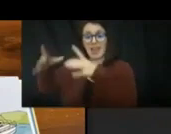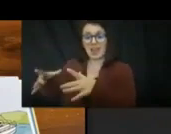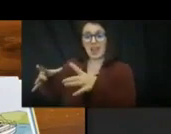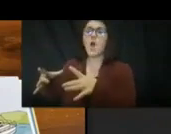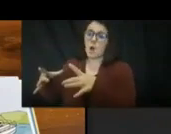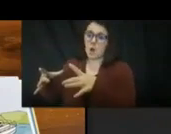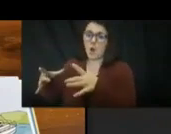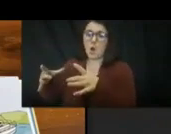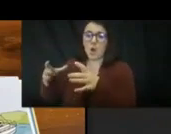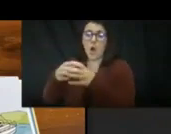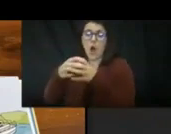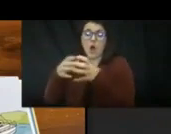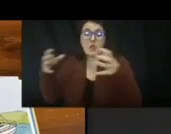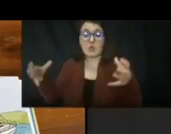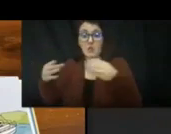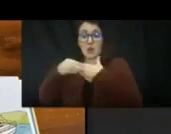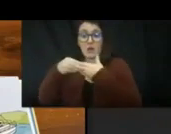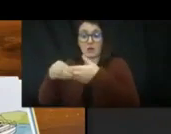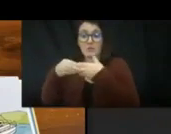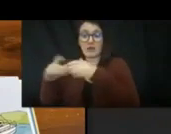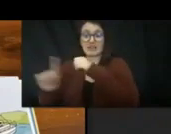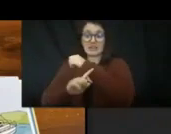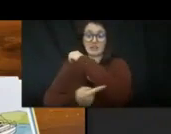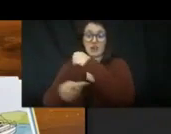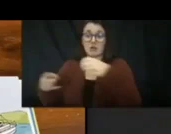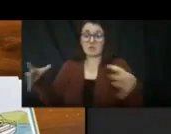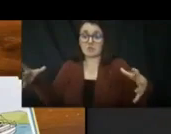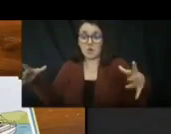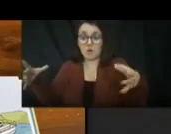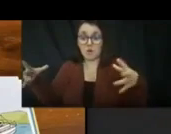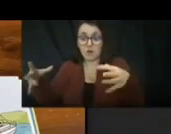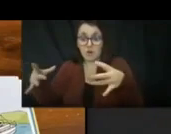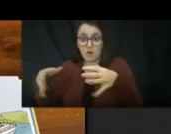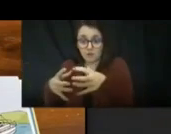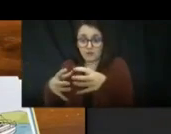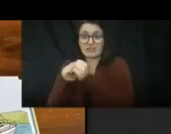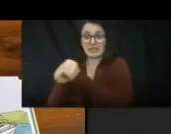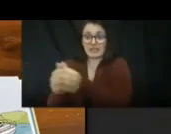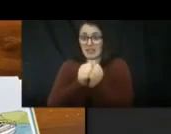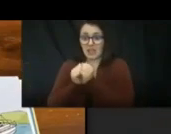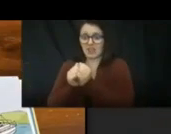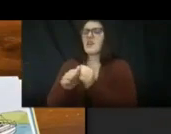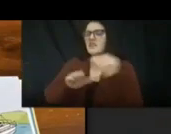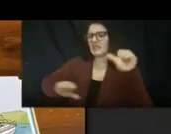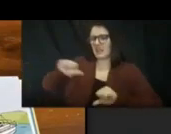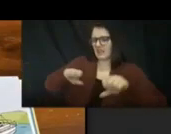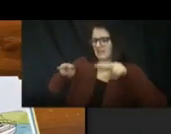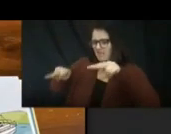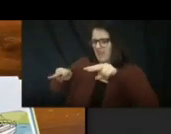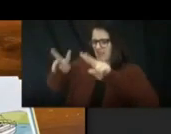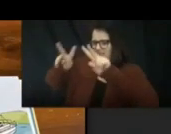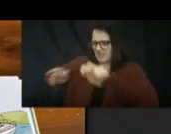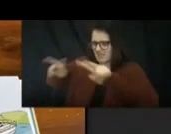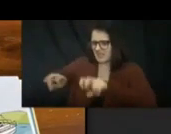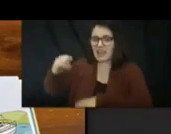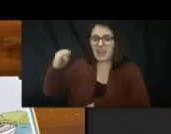of floating plastic and garbage brought together by currents and wind. Scientists are studying these gyres to see if the plastic